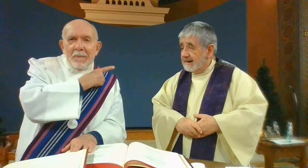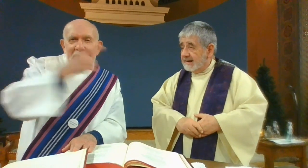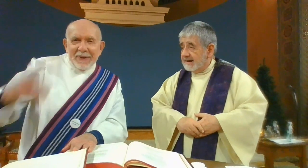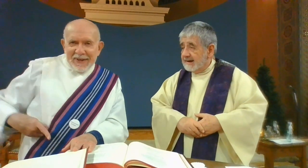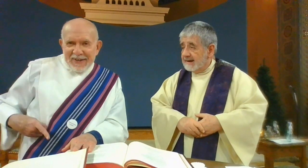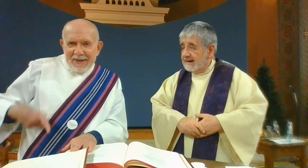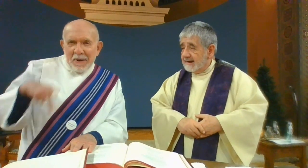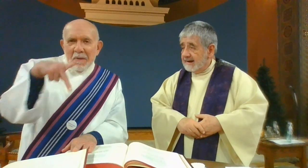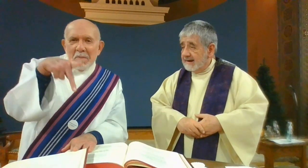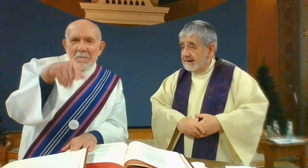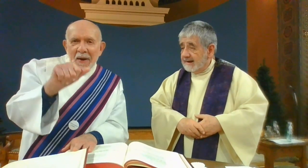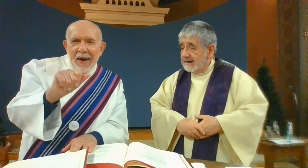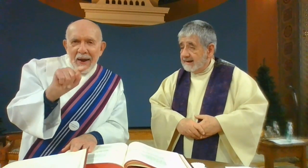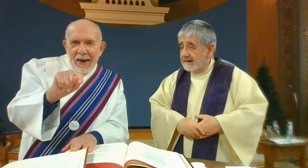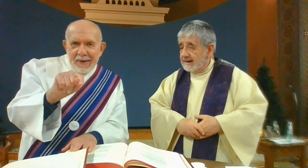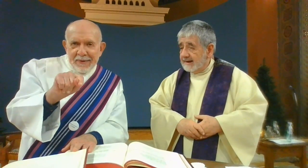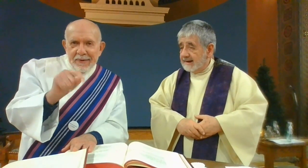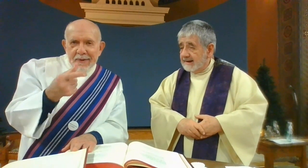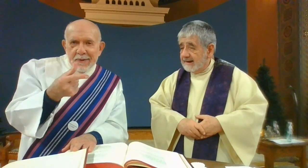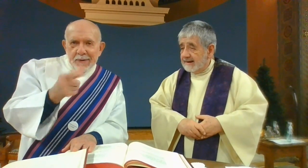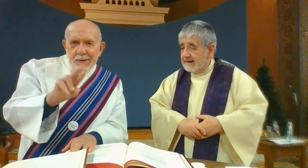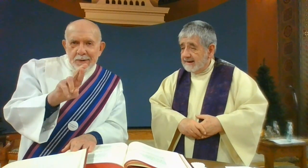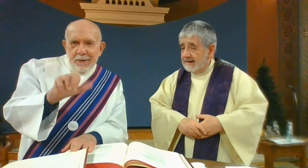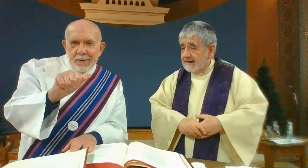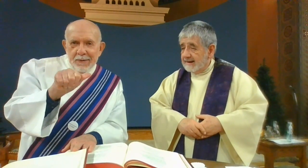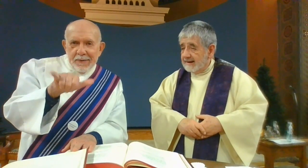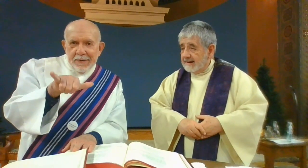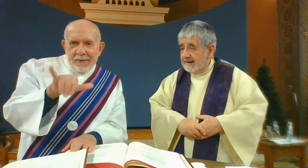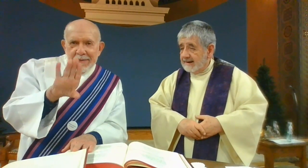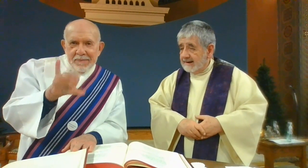I am your Deacon, Pat Graybill.